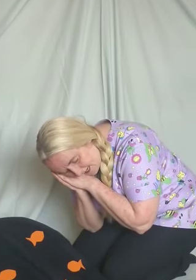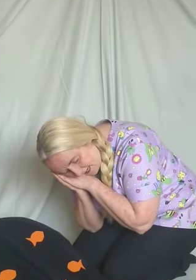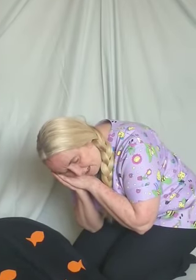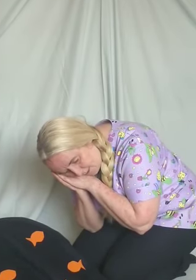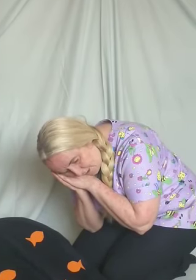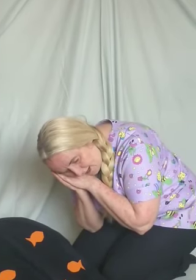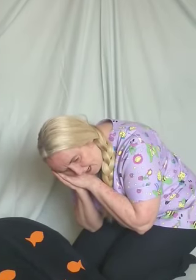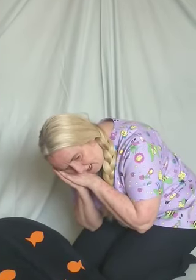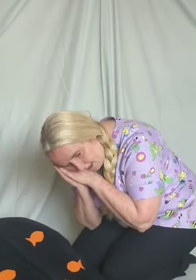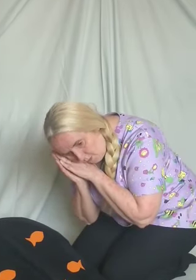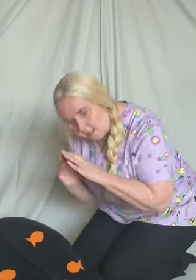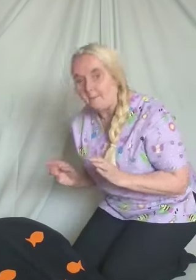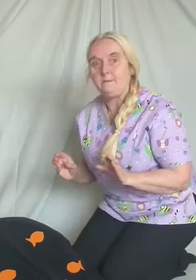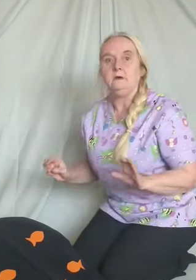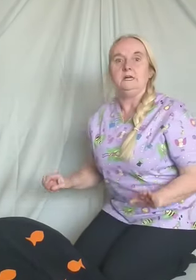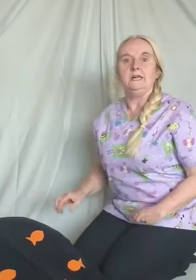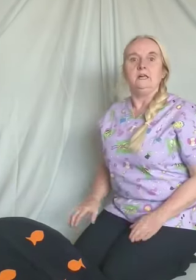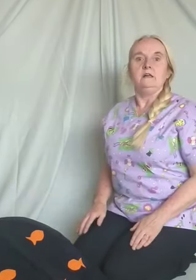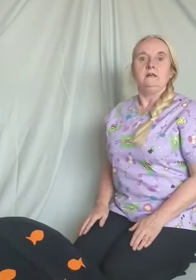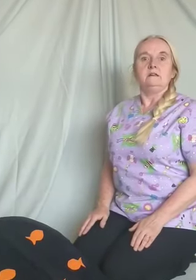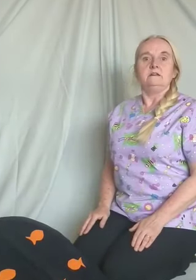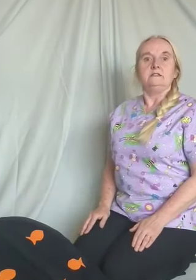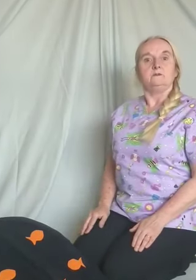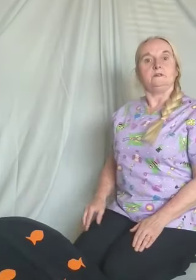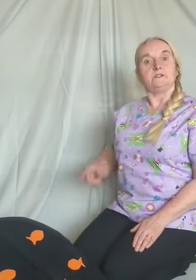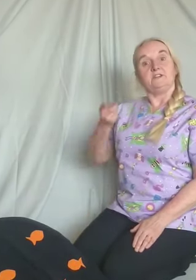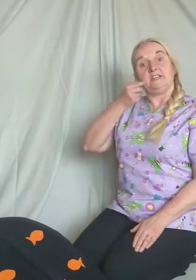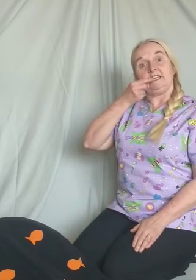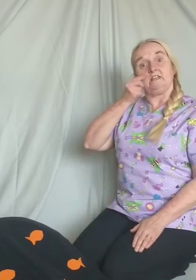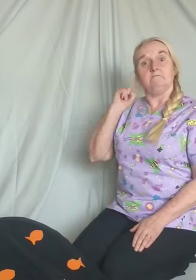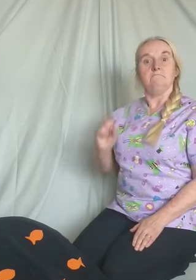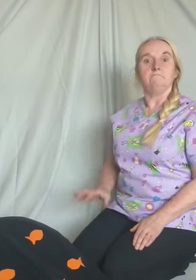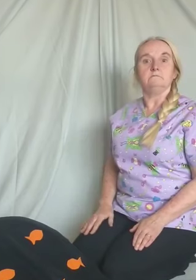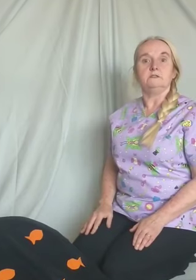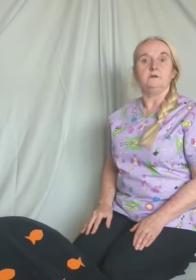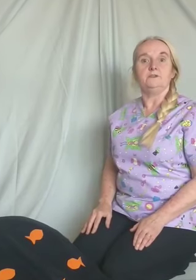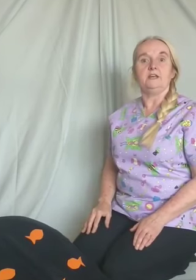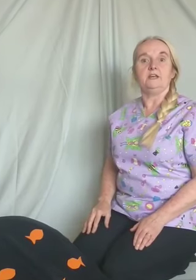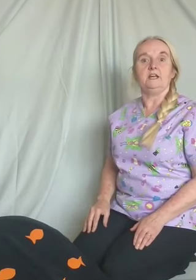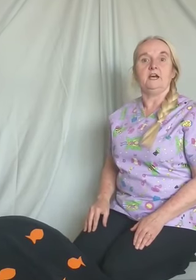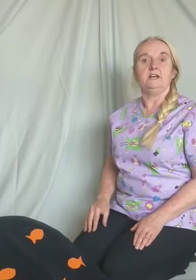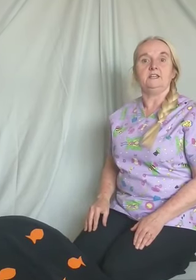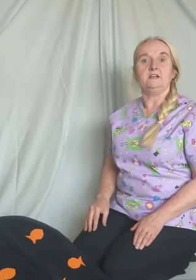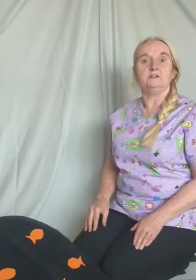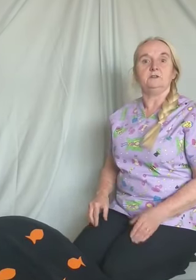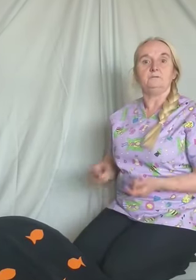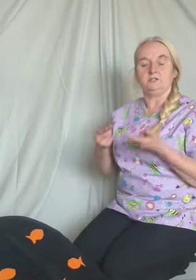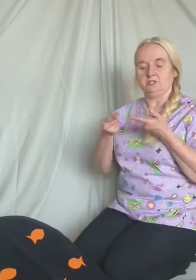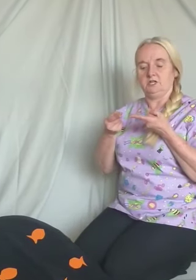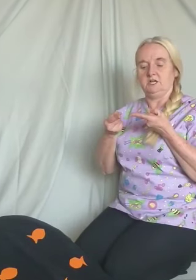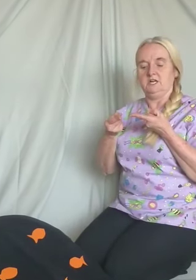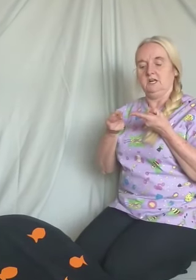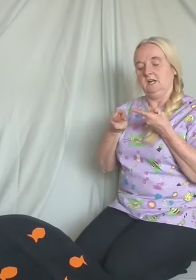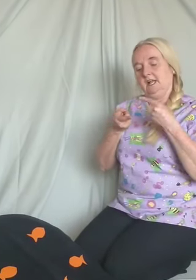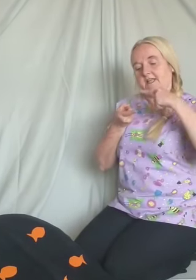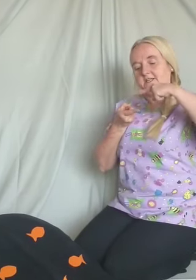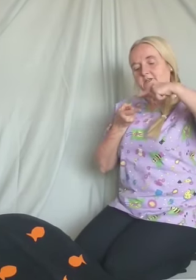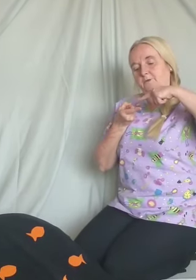And when they woke up, they decided to brush their teeth. So they got their toothbrush and their